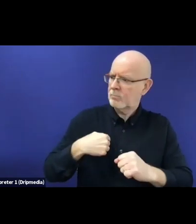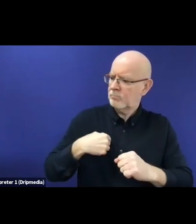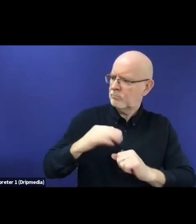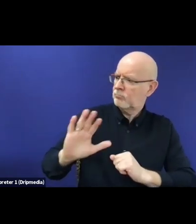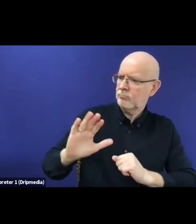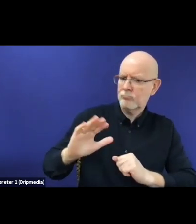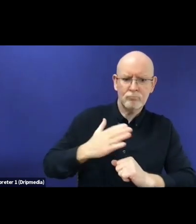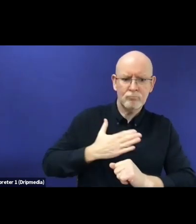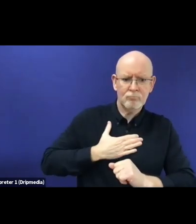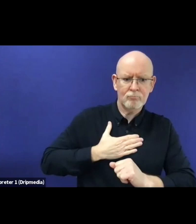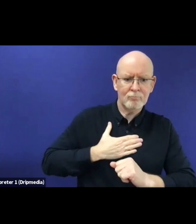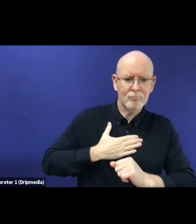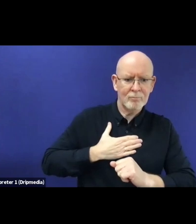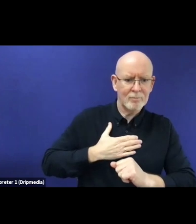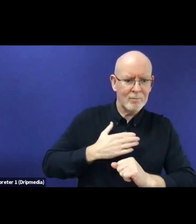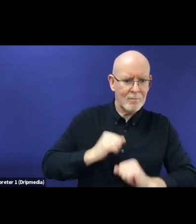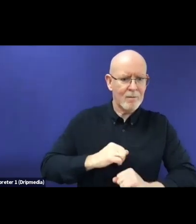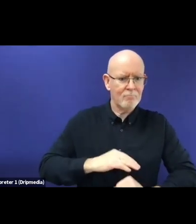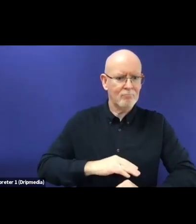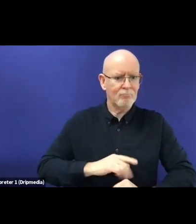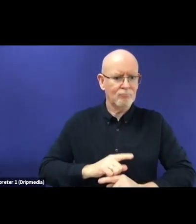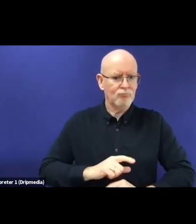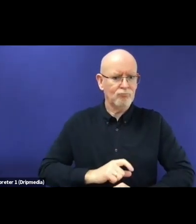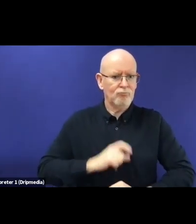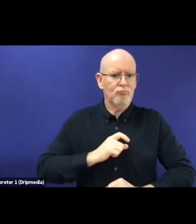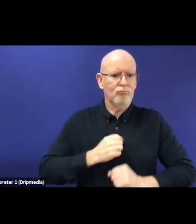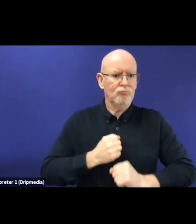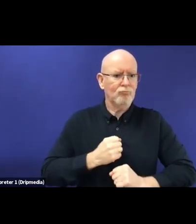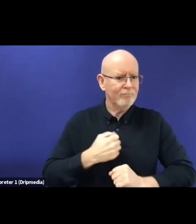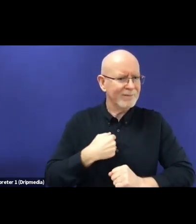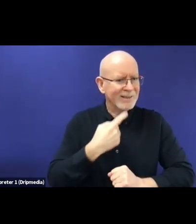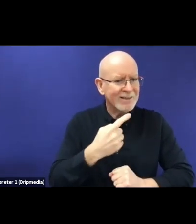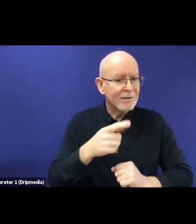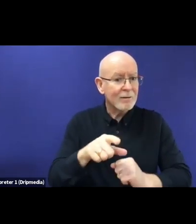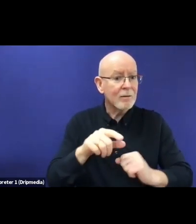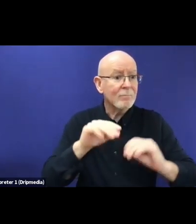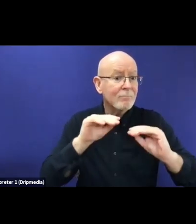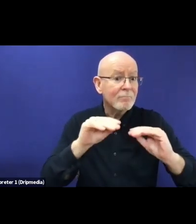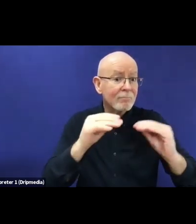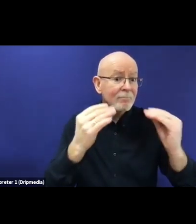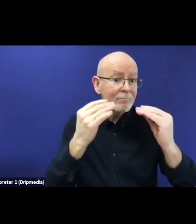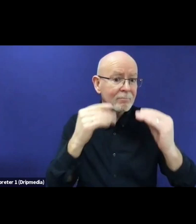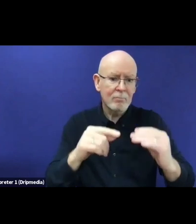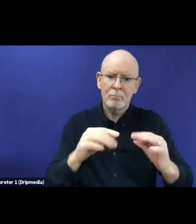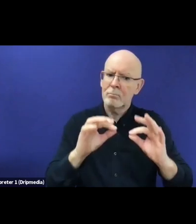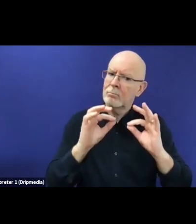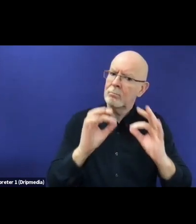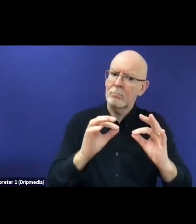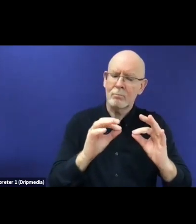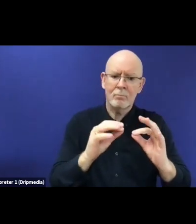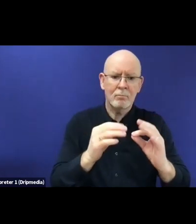that came from in Dadaab, are doing a brilliant job, and it's because of the education they have